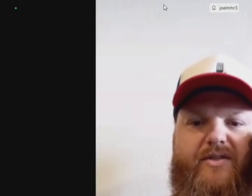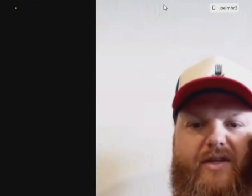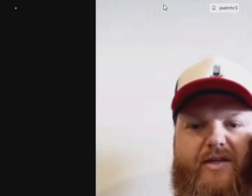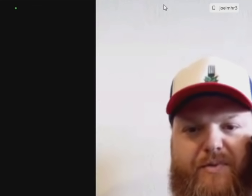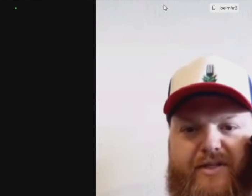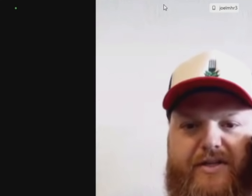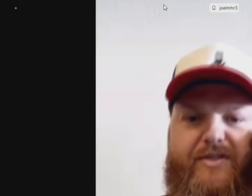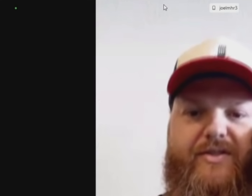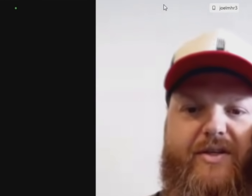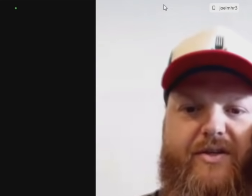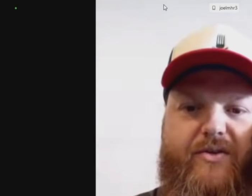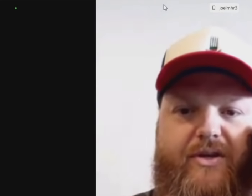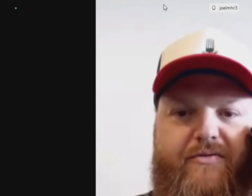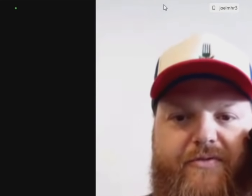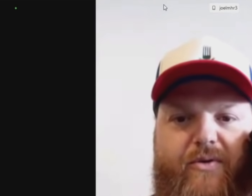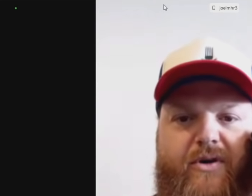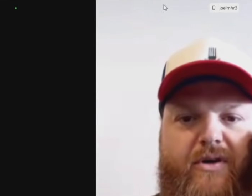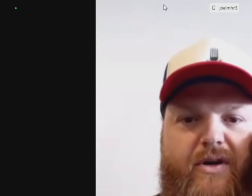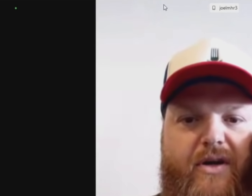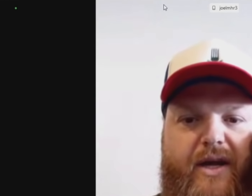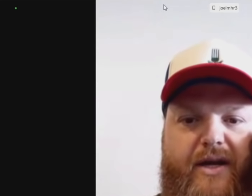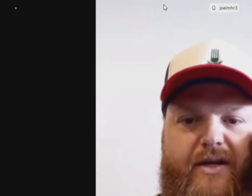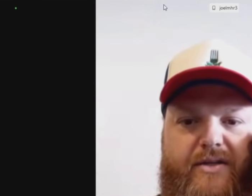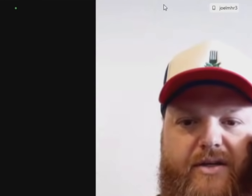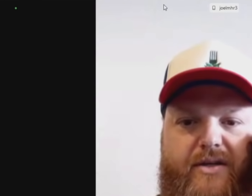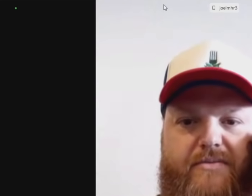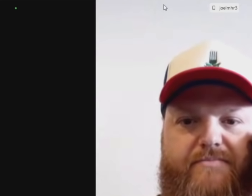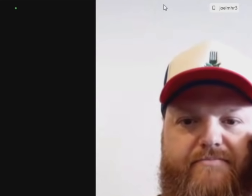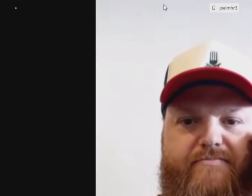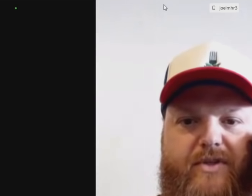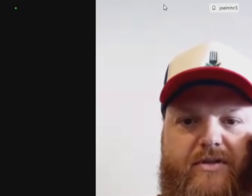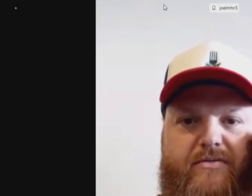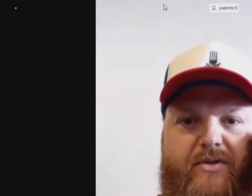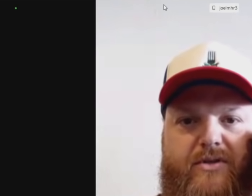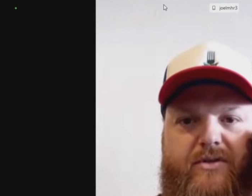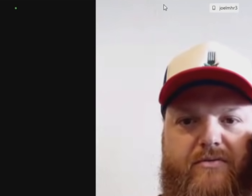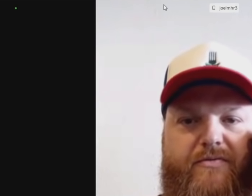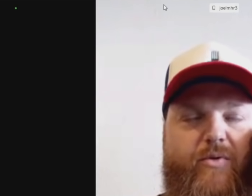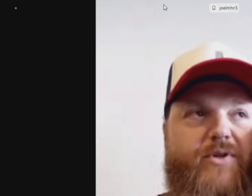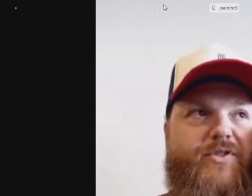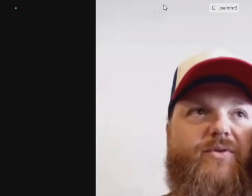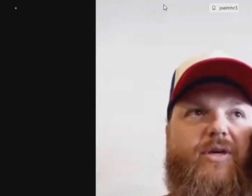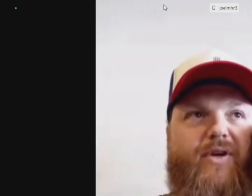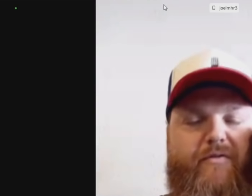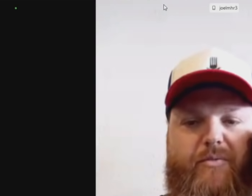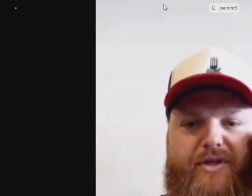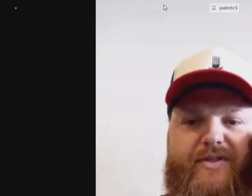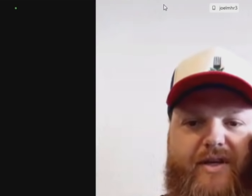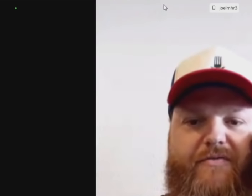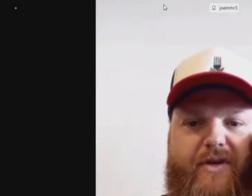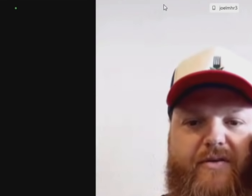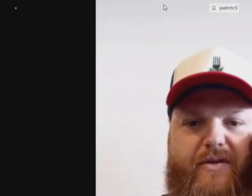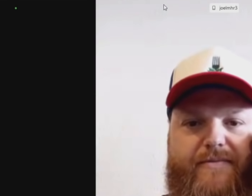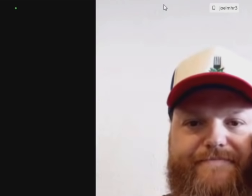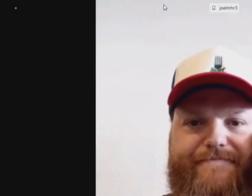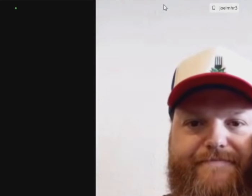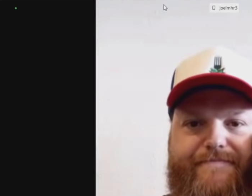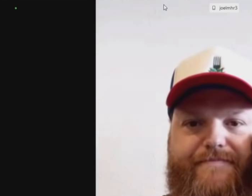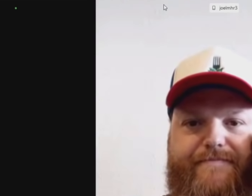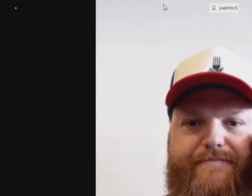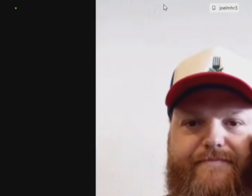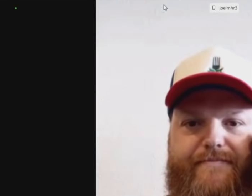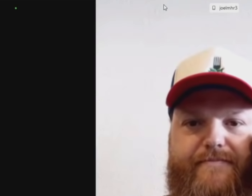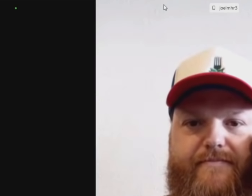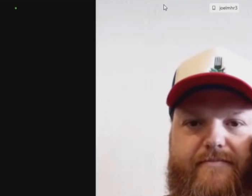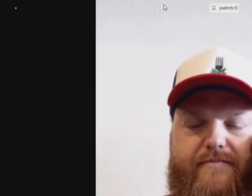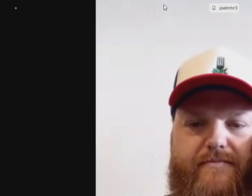our guests the expectations that they're looking for, and look forward to keeping everybody safe and healthy.